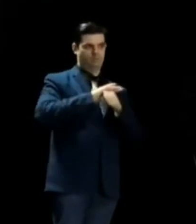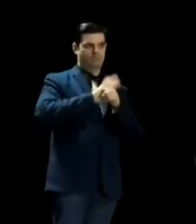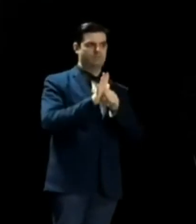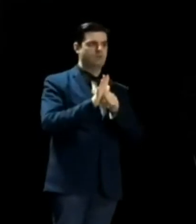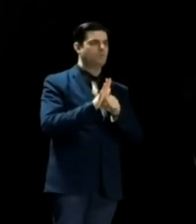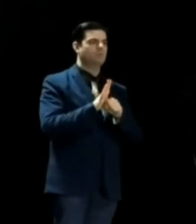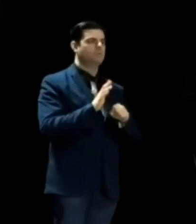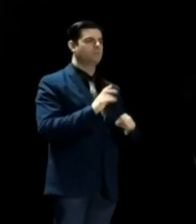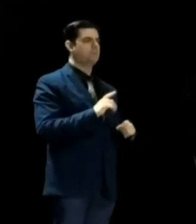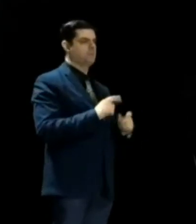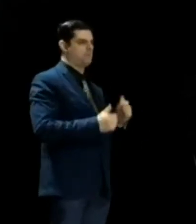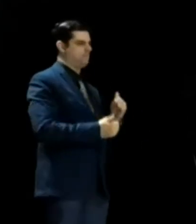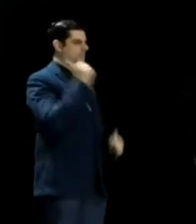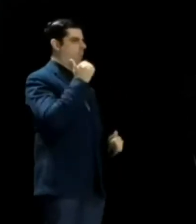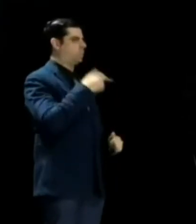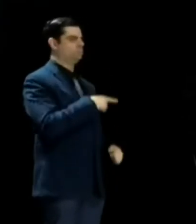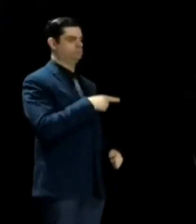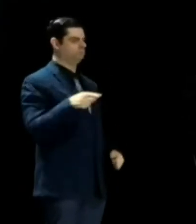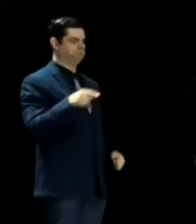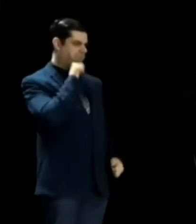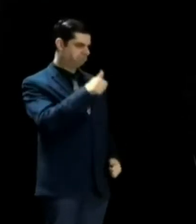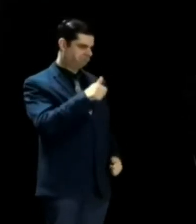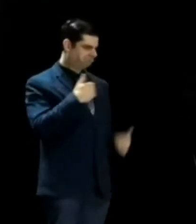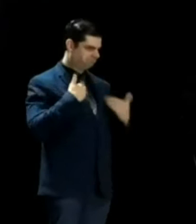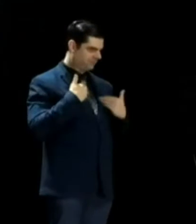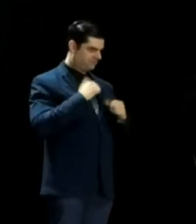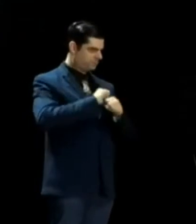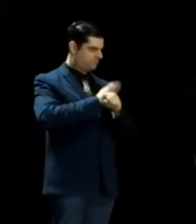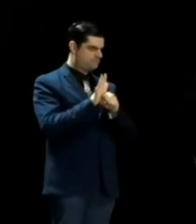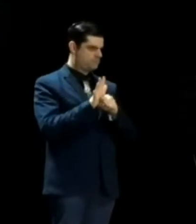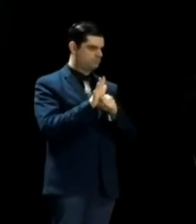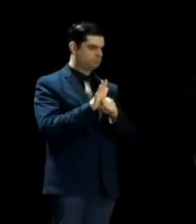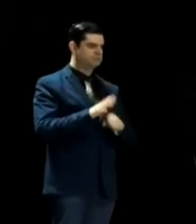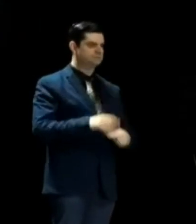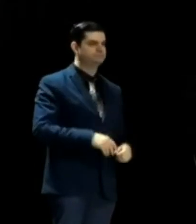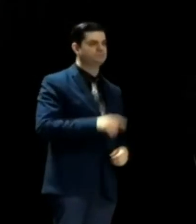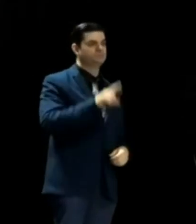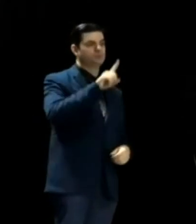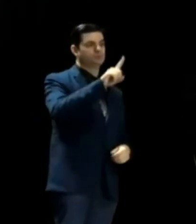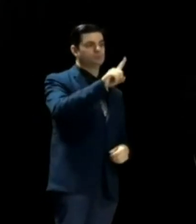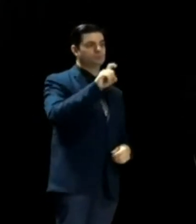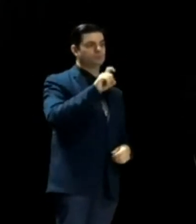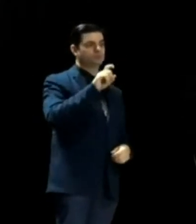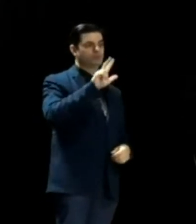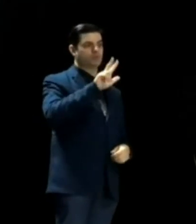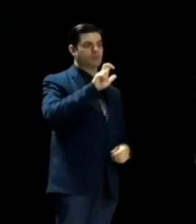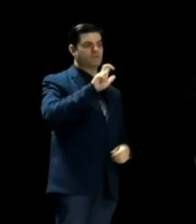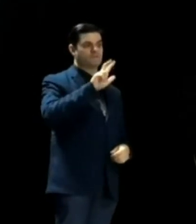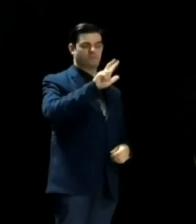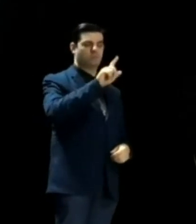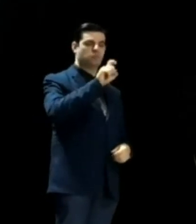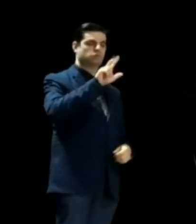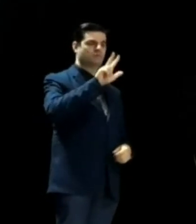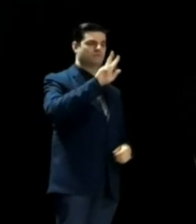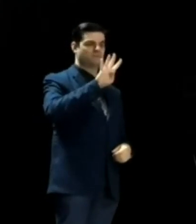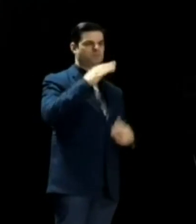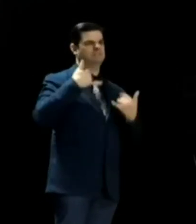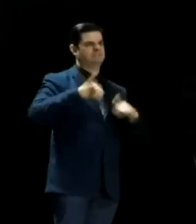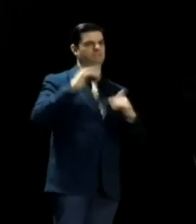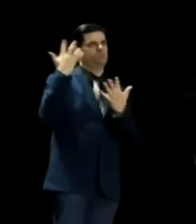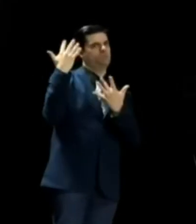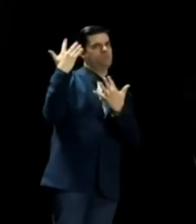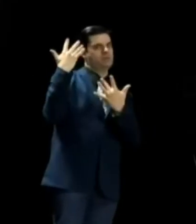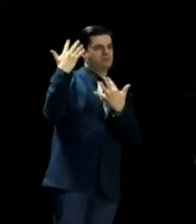just a remarkable number to think about that. We have 134 pending tests. Essentially,